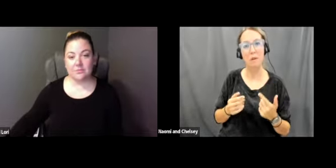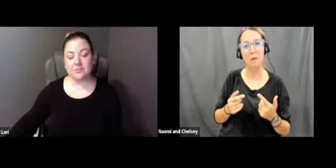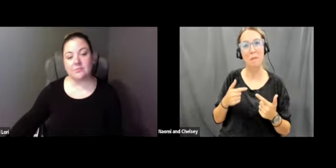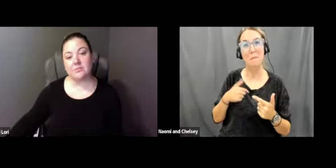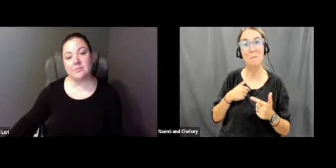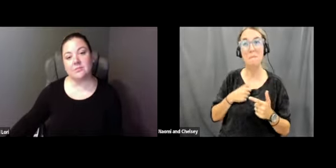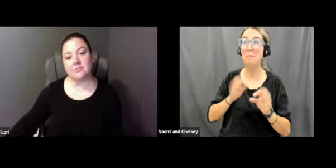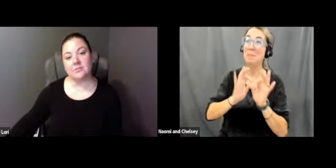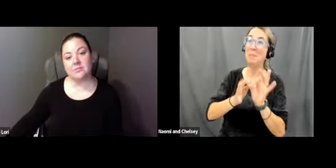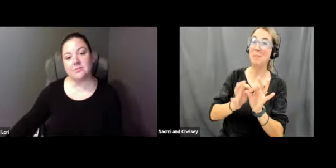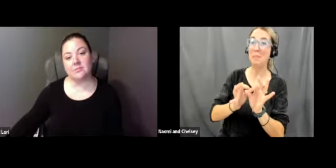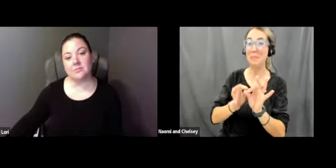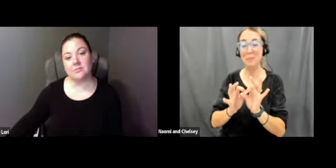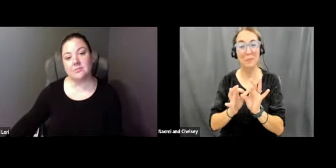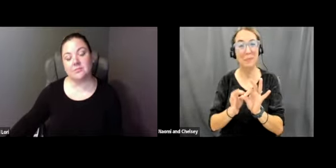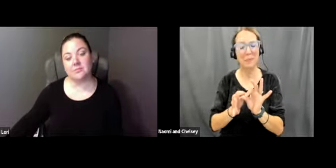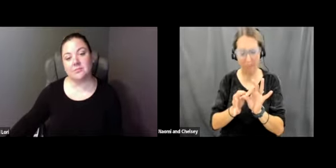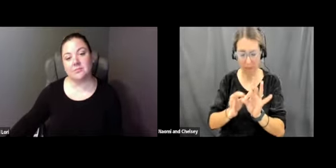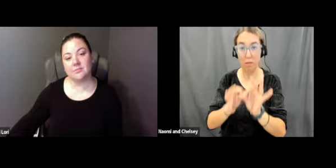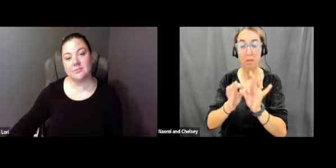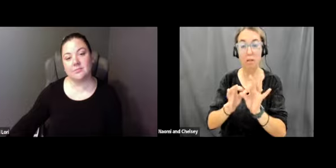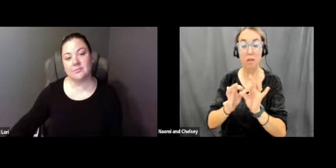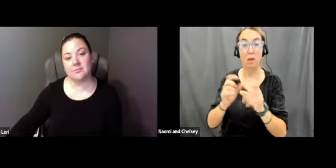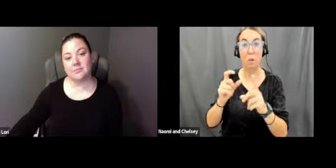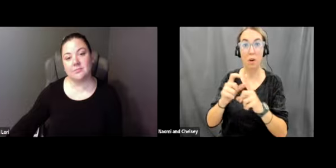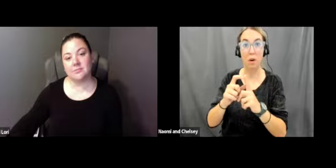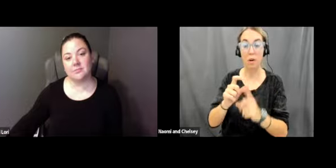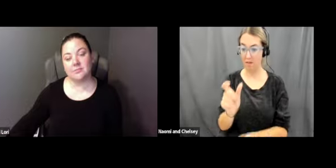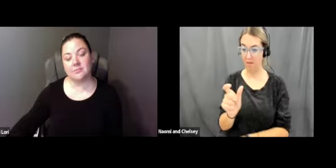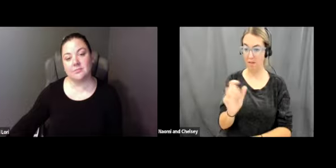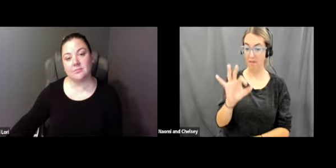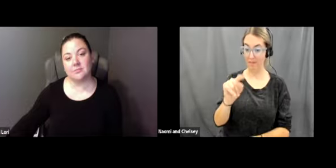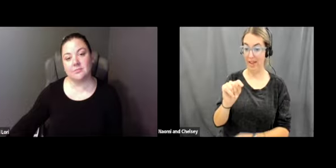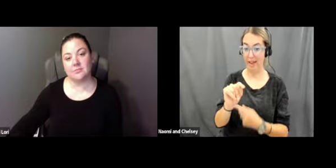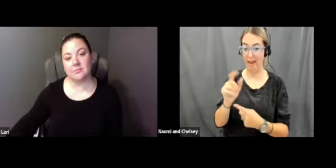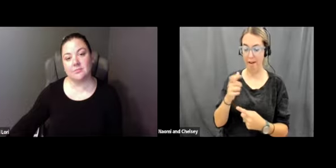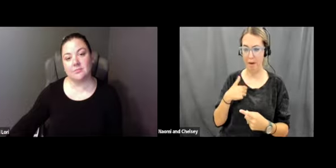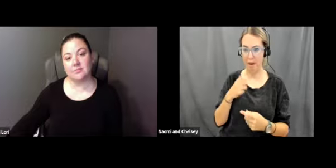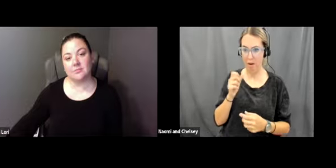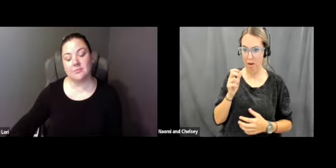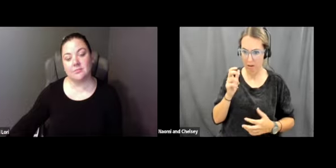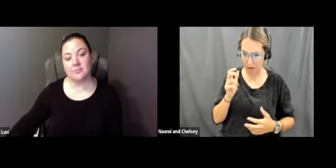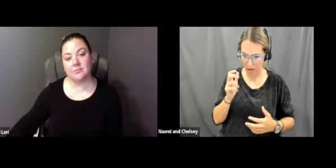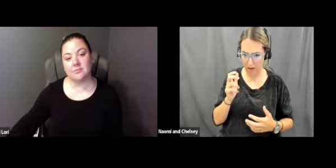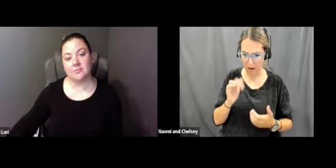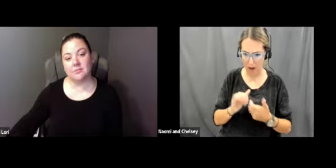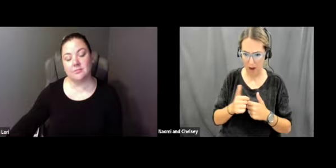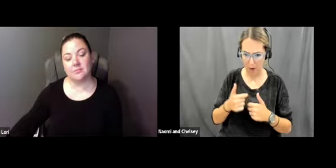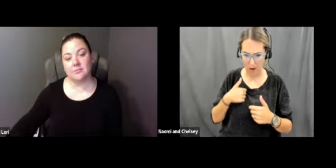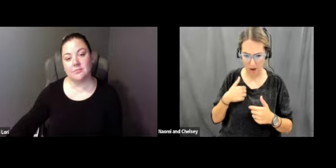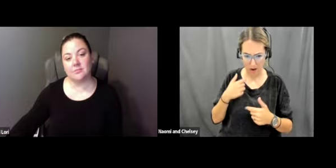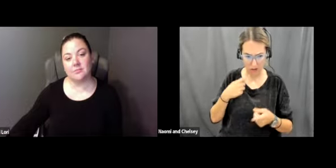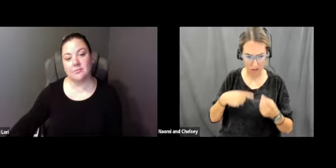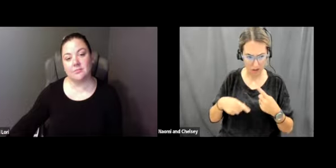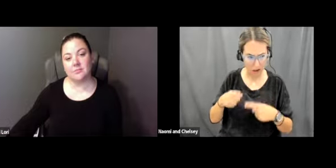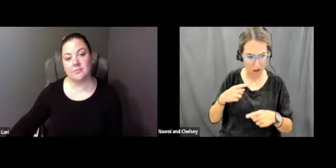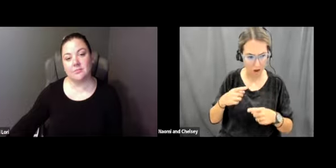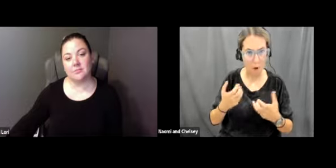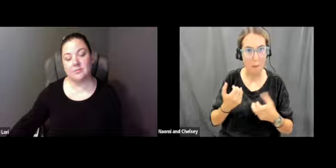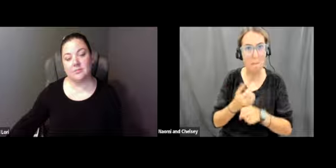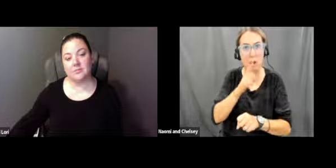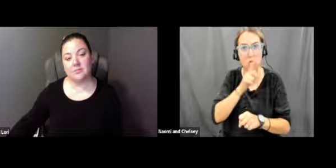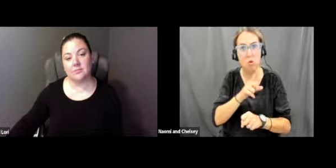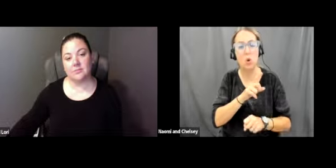this internal conflict for a second, being like, I want to accurately represent that this is not being used in an offensive